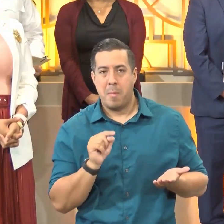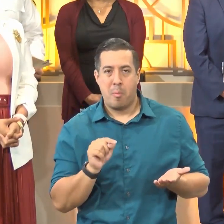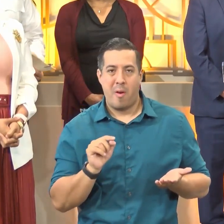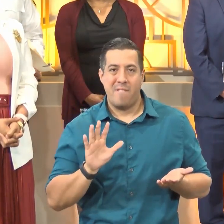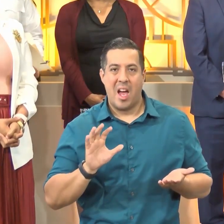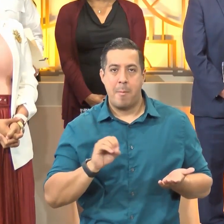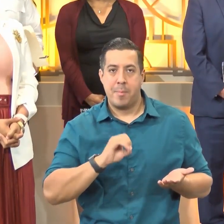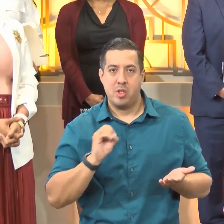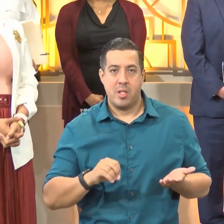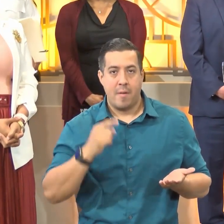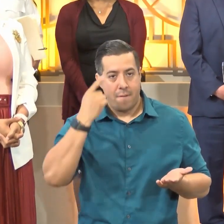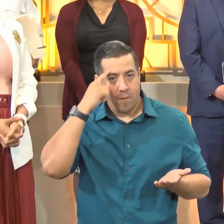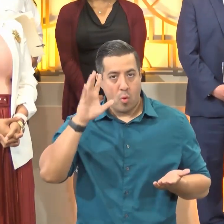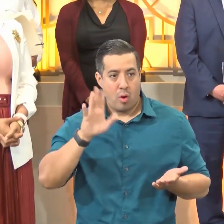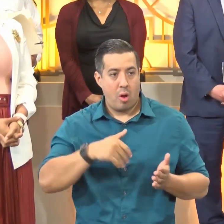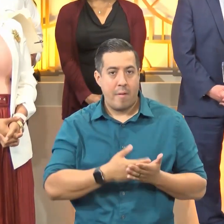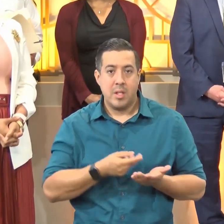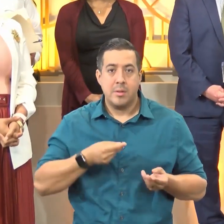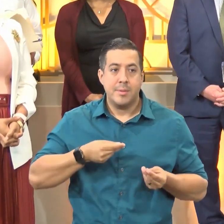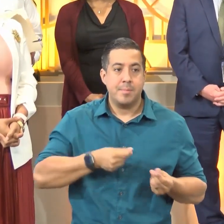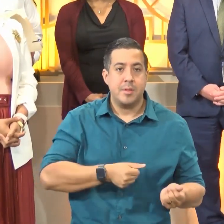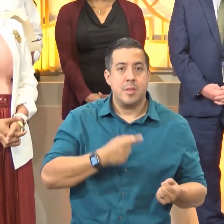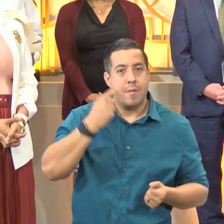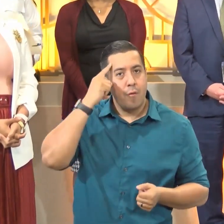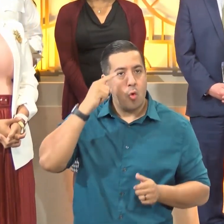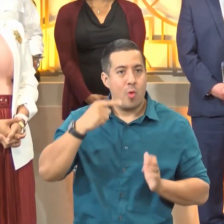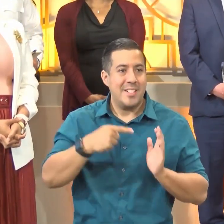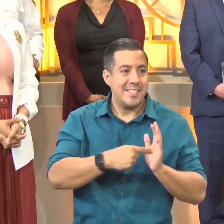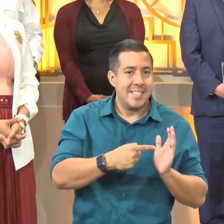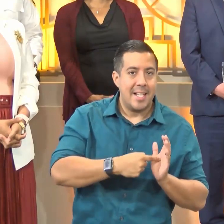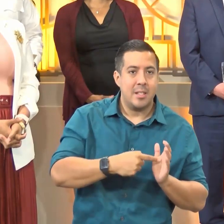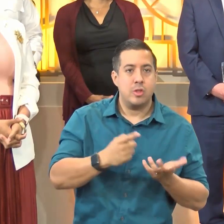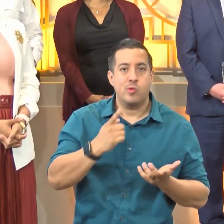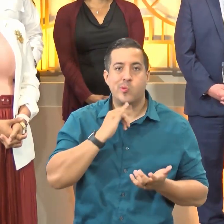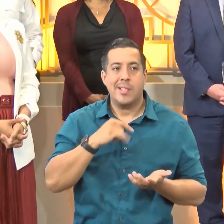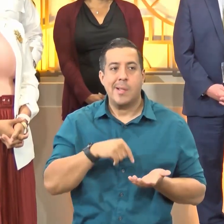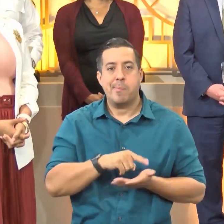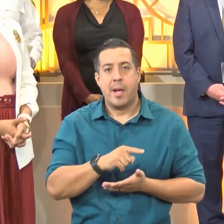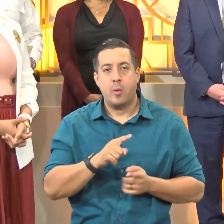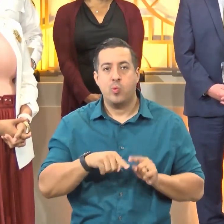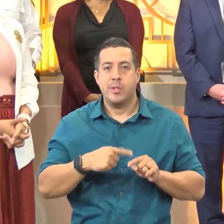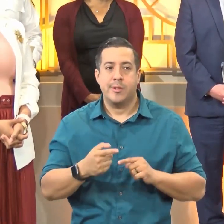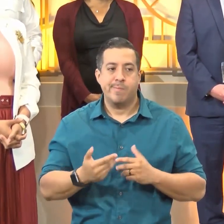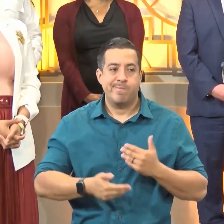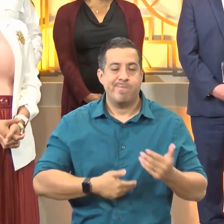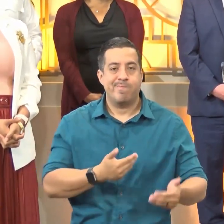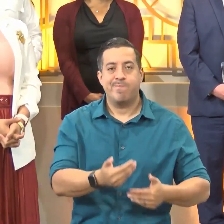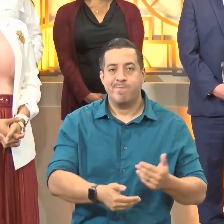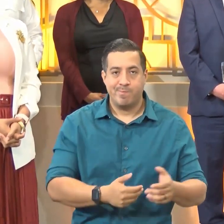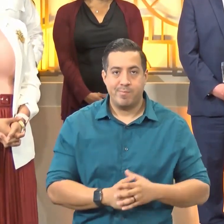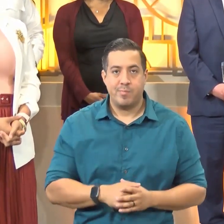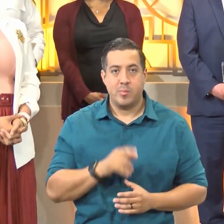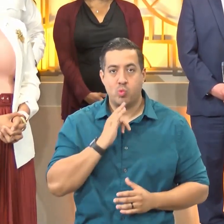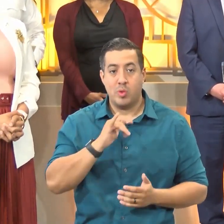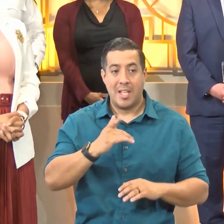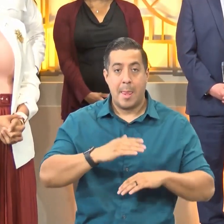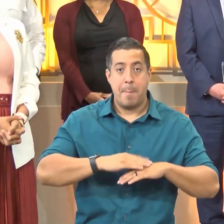13.5% of expenditures less debt service and pay as you go, well above the minimum